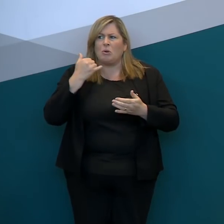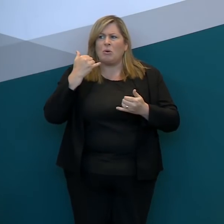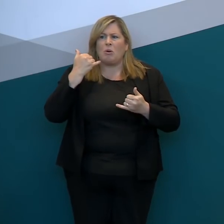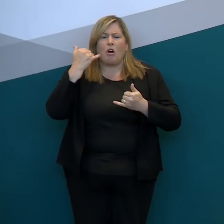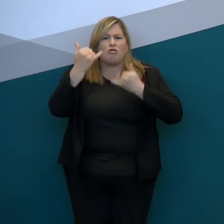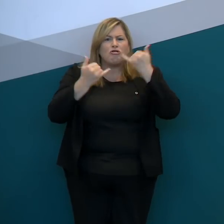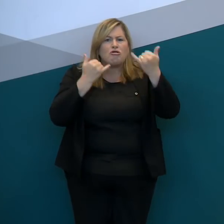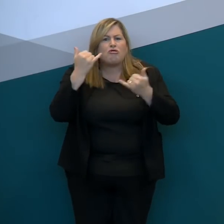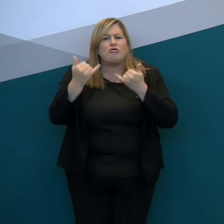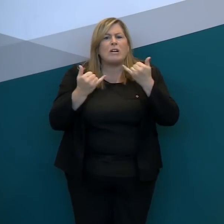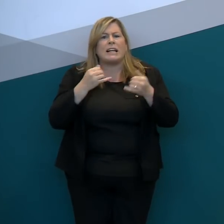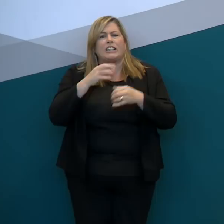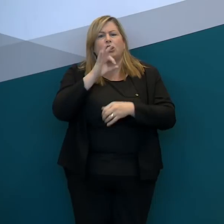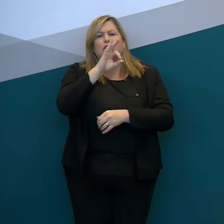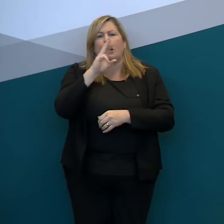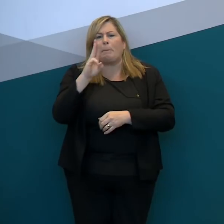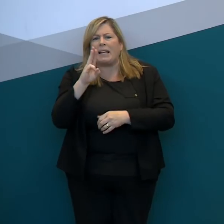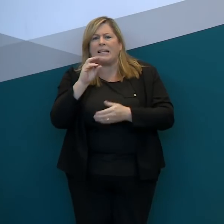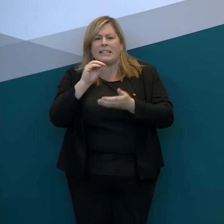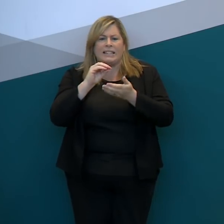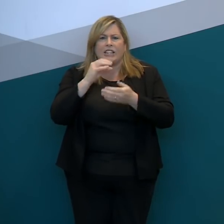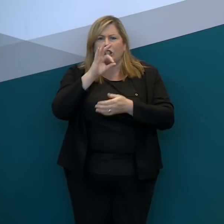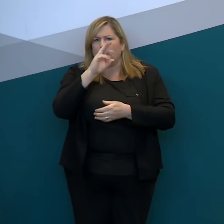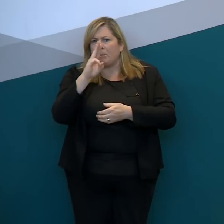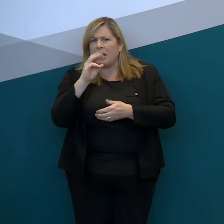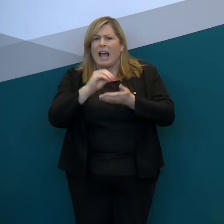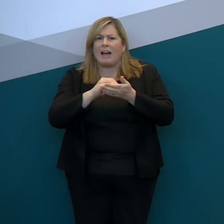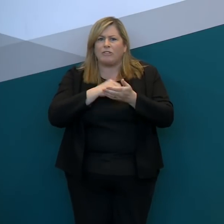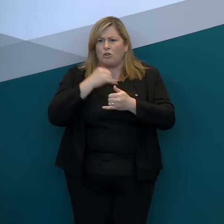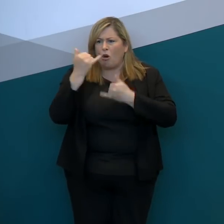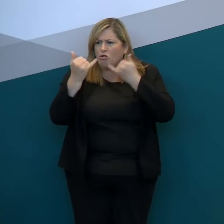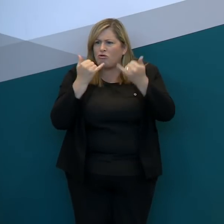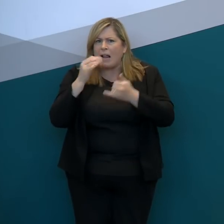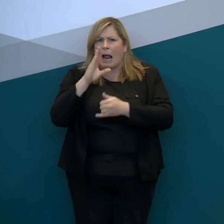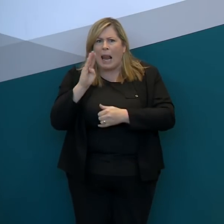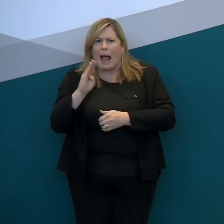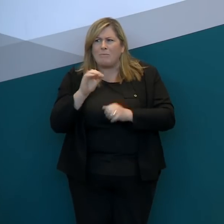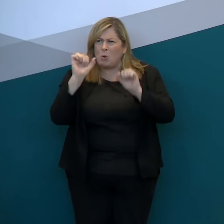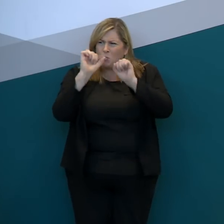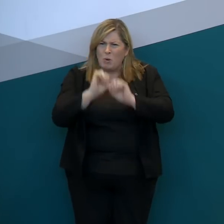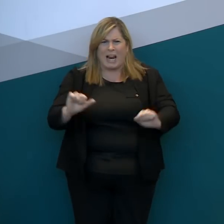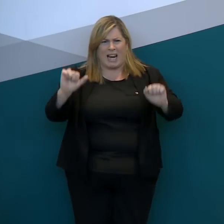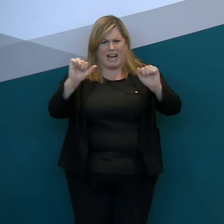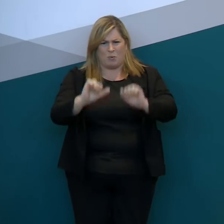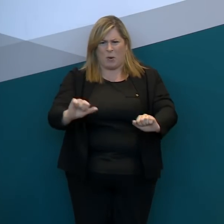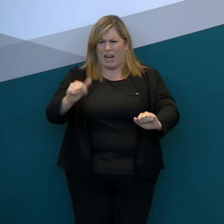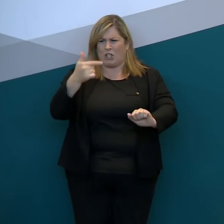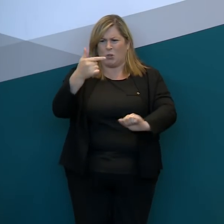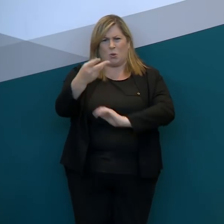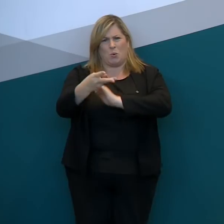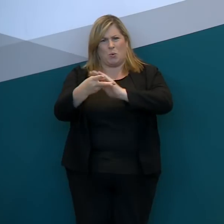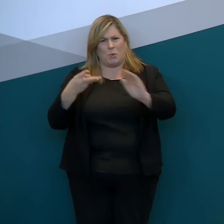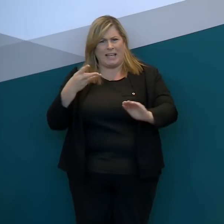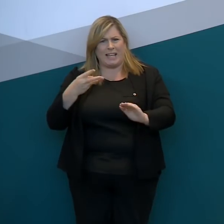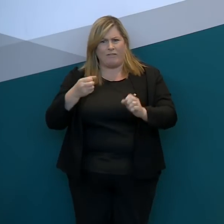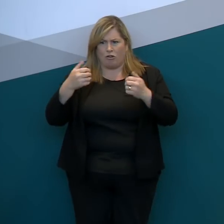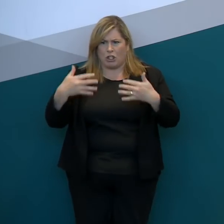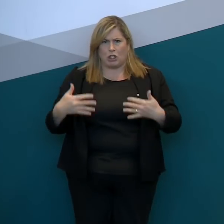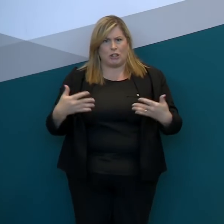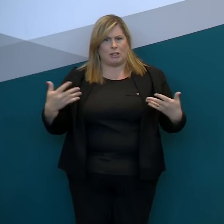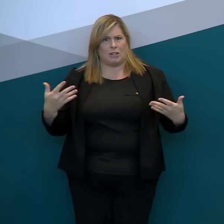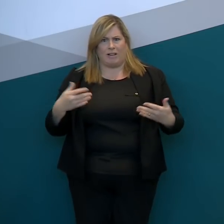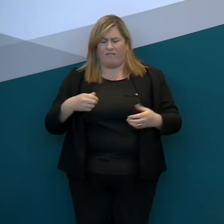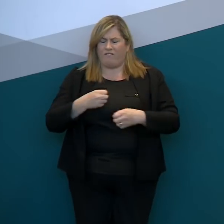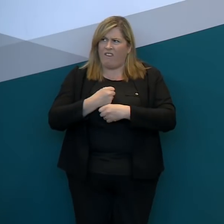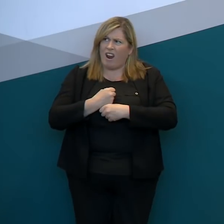patients' results. And some are actually waiting for more than 2 weeks to get a lab result.